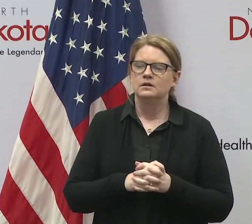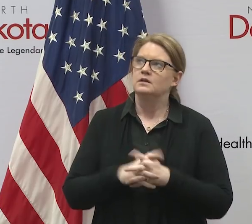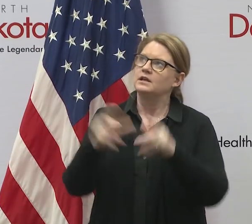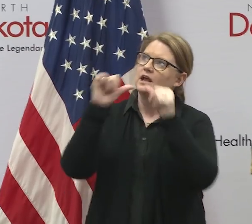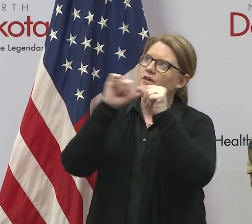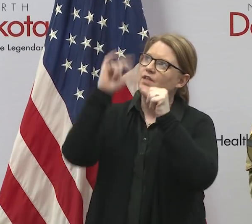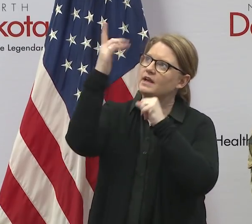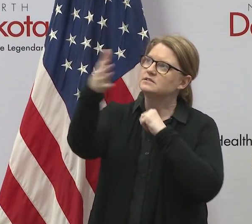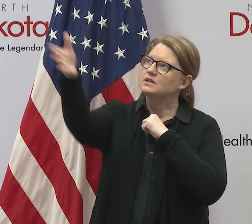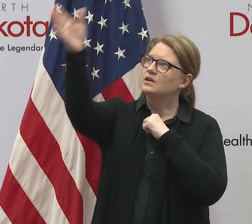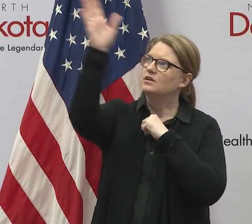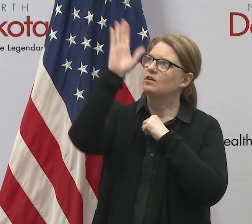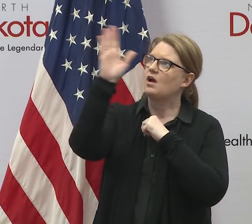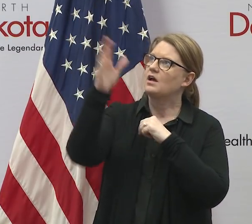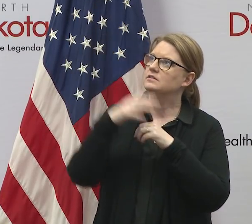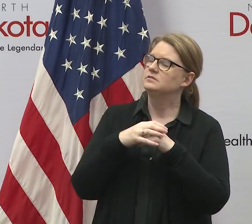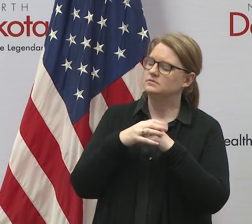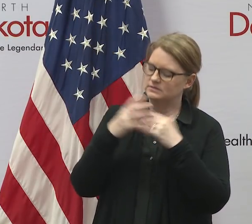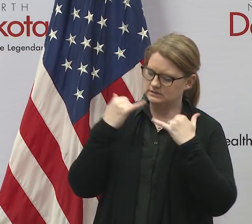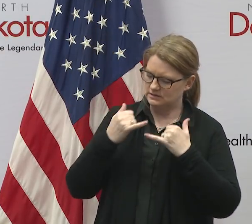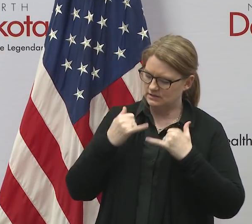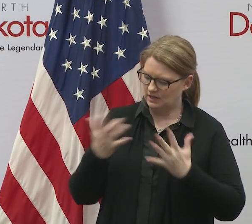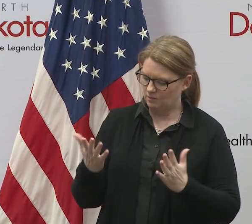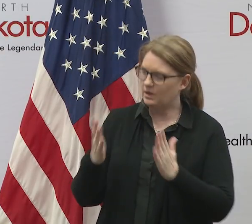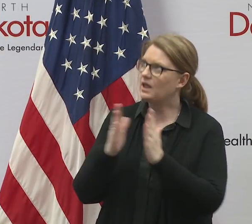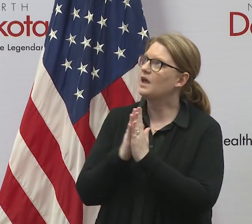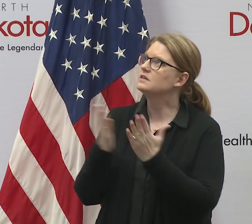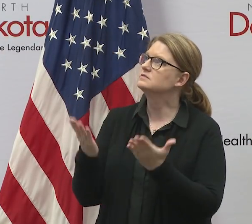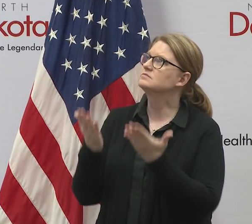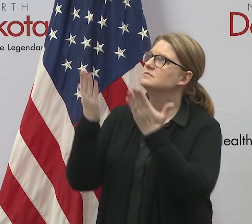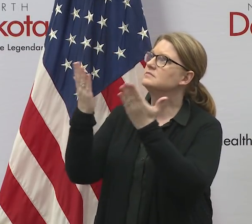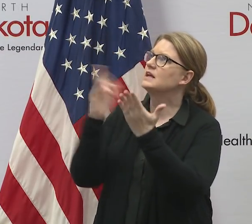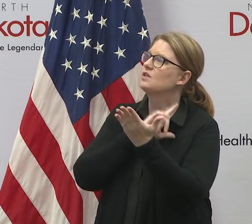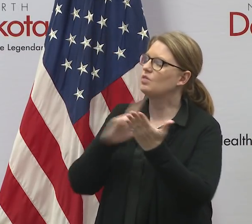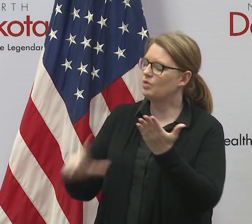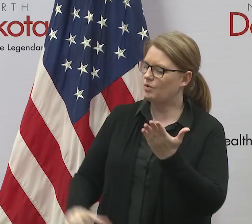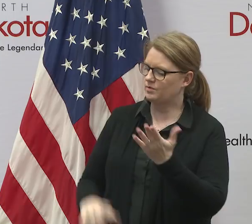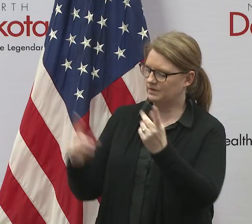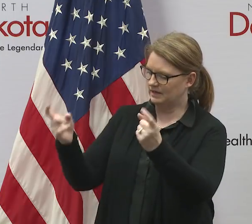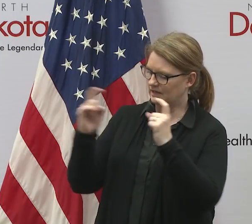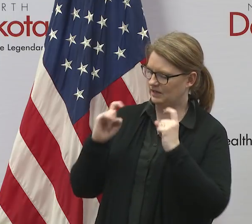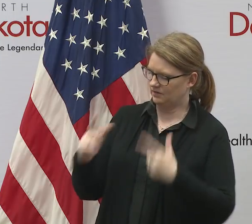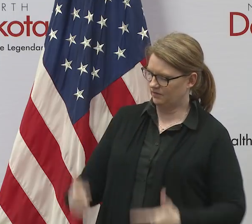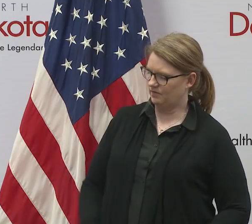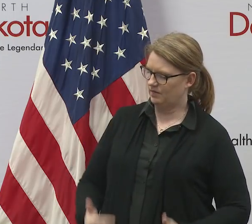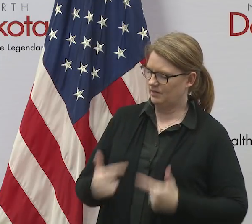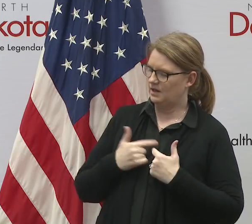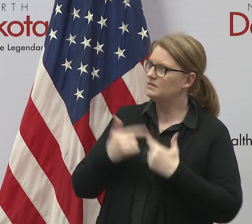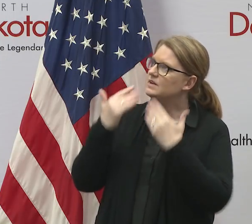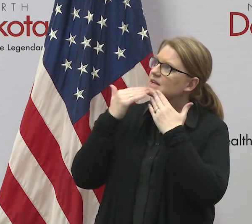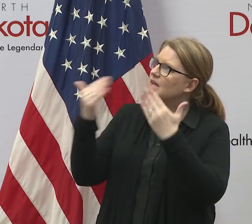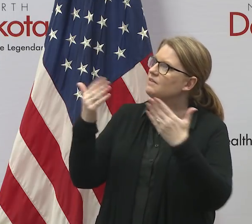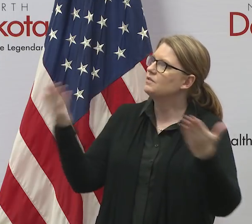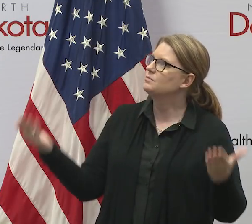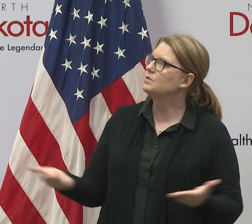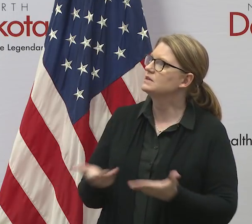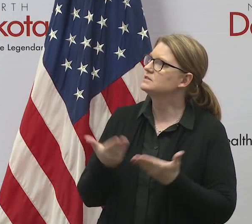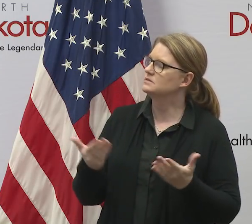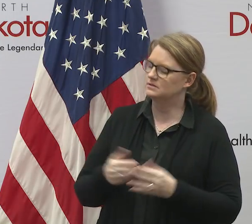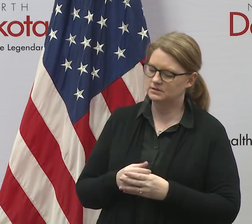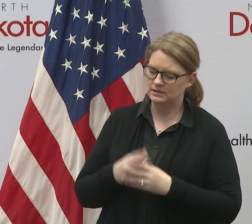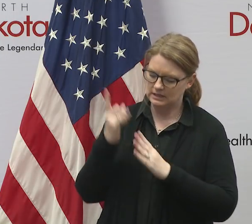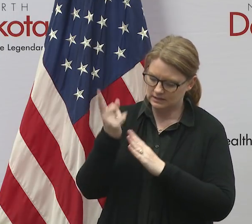Everlasting God, we approach you today as the Lord and giver of life, grateful for your presence in our world. We take this moment to